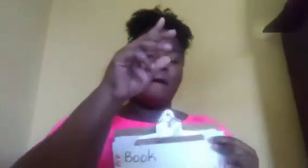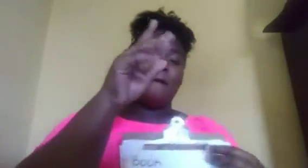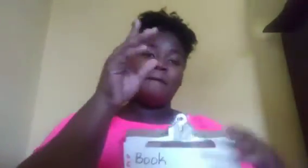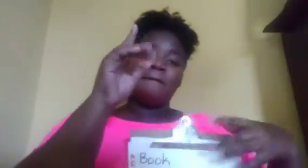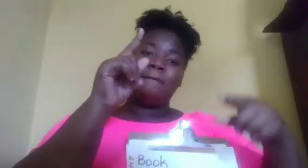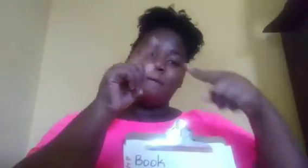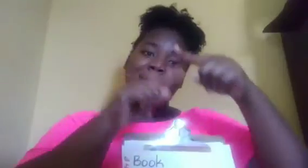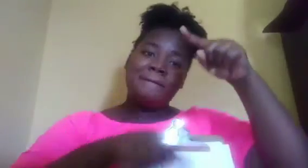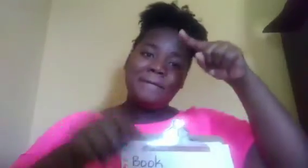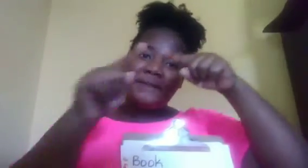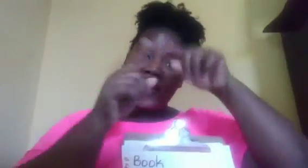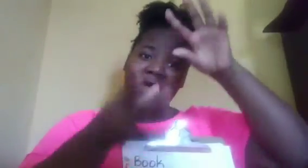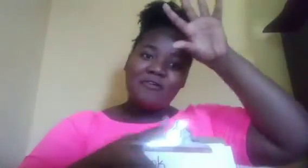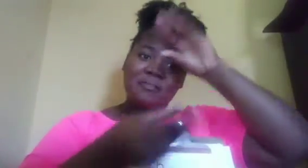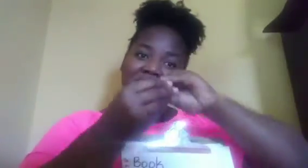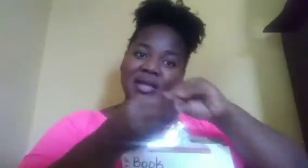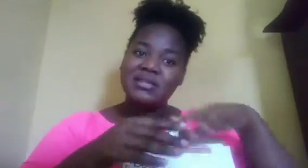the perimeter